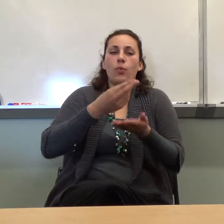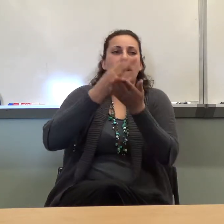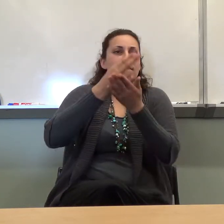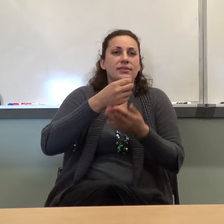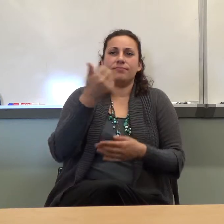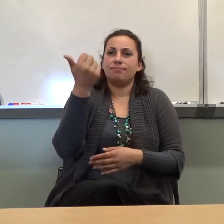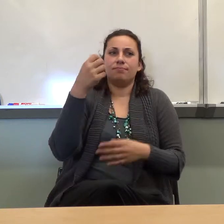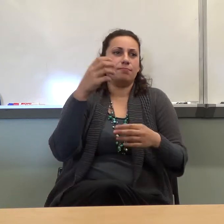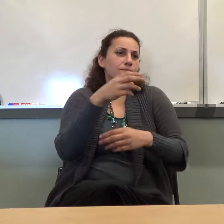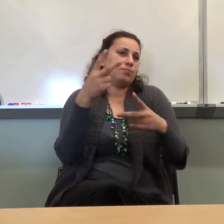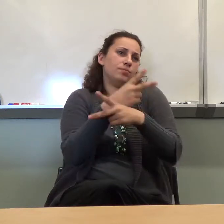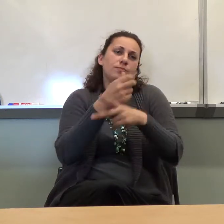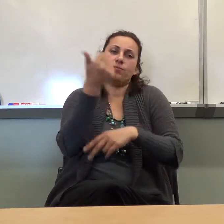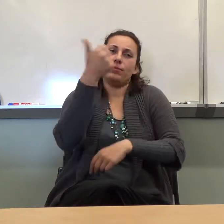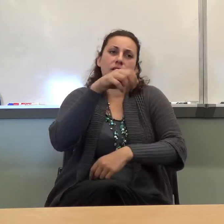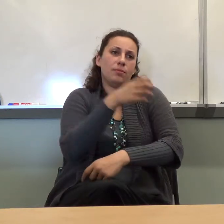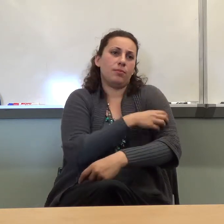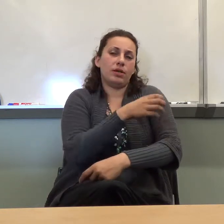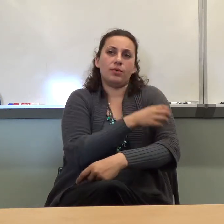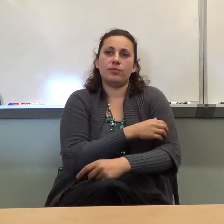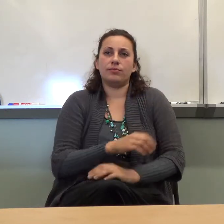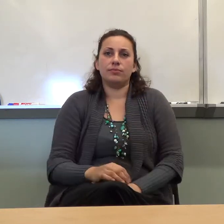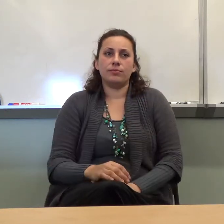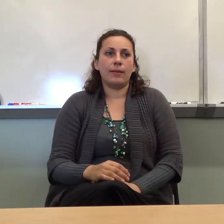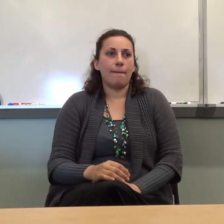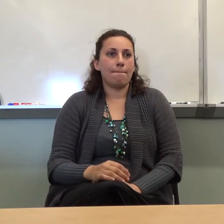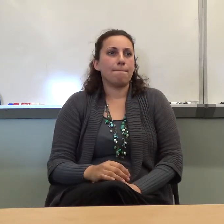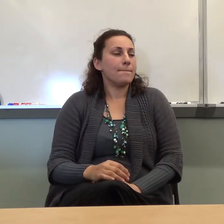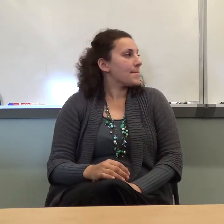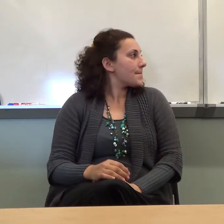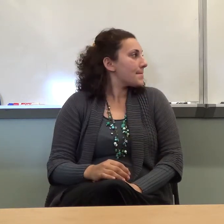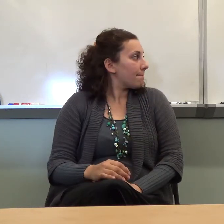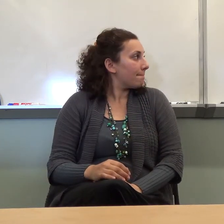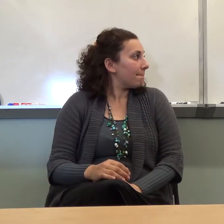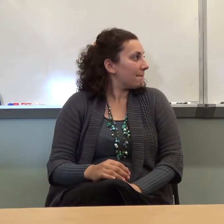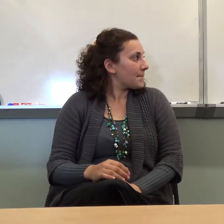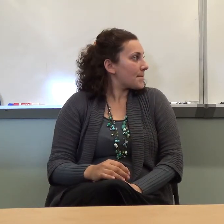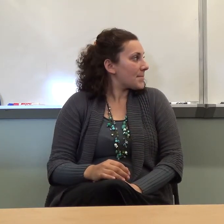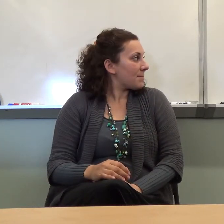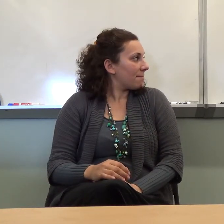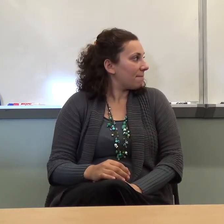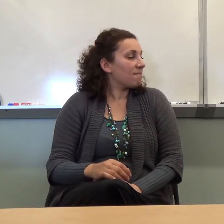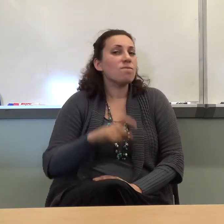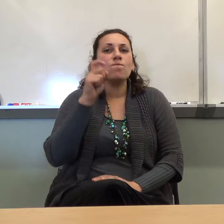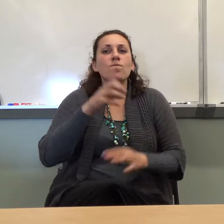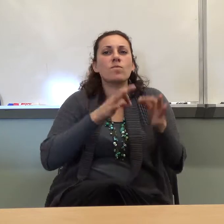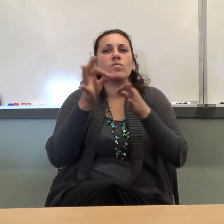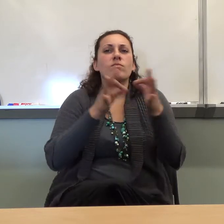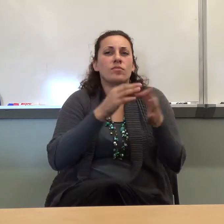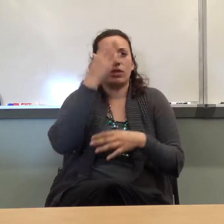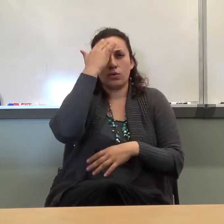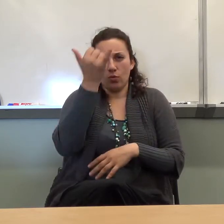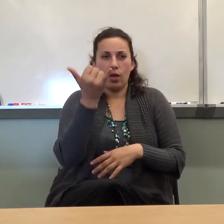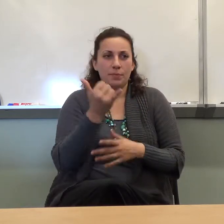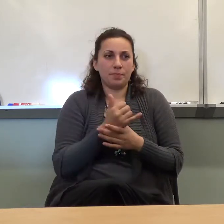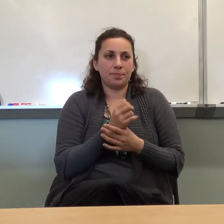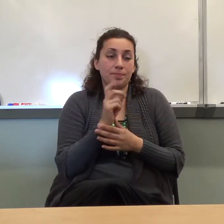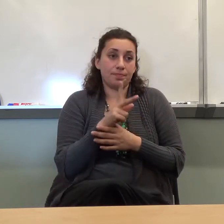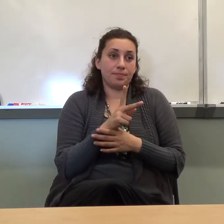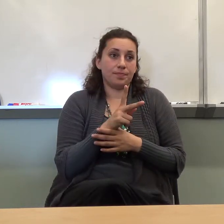of course, only raises it to the second power. And then you have to tell it why. And you tell it why immediately after you